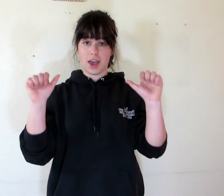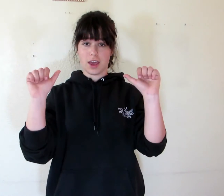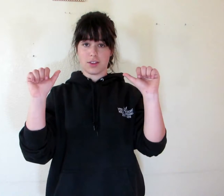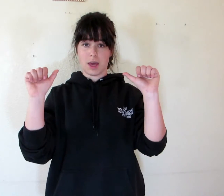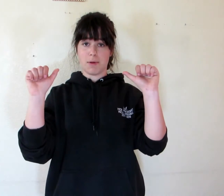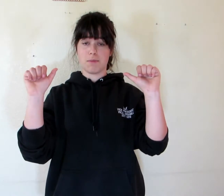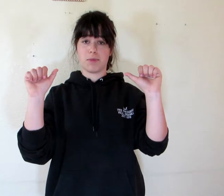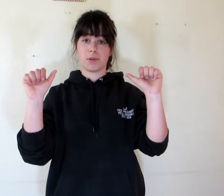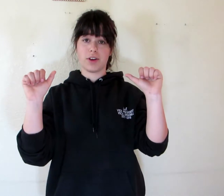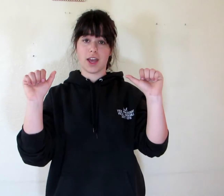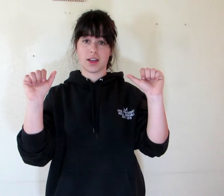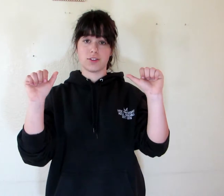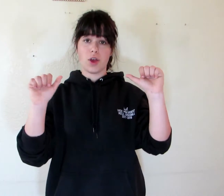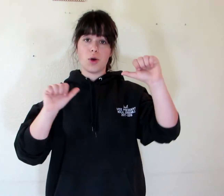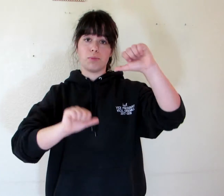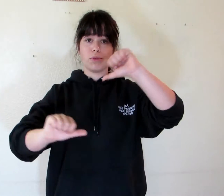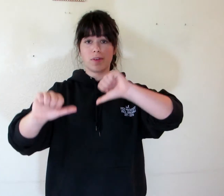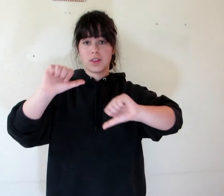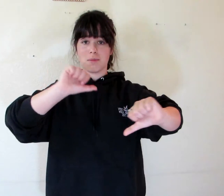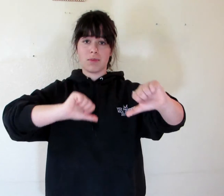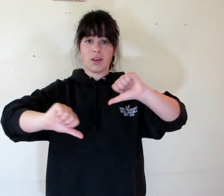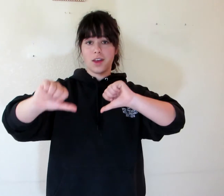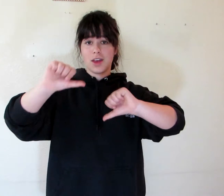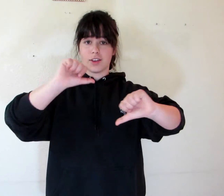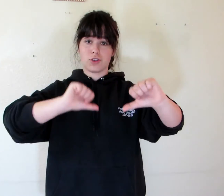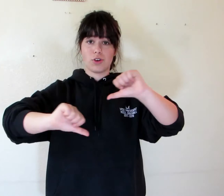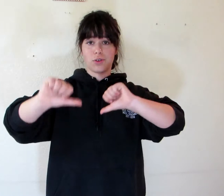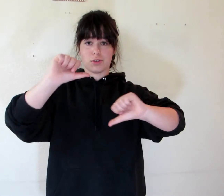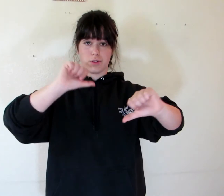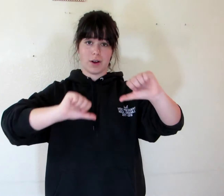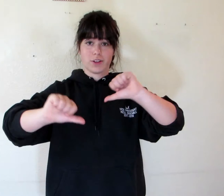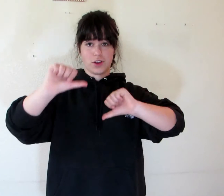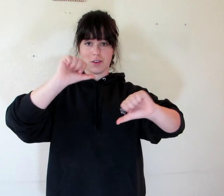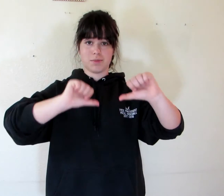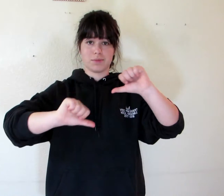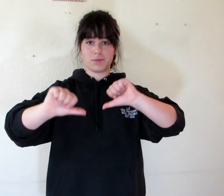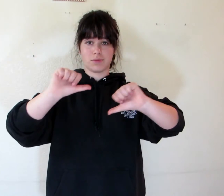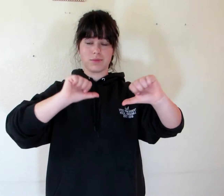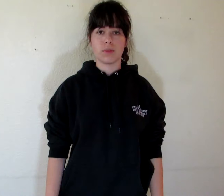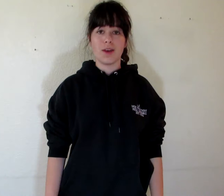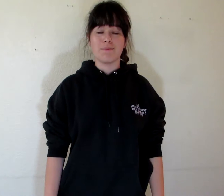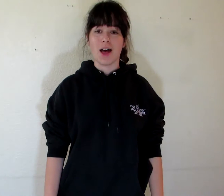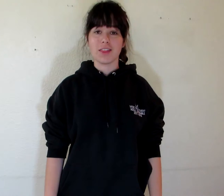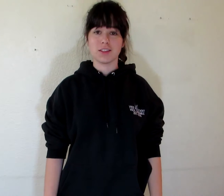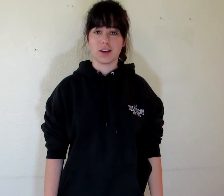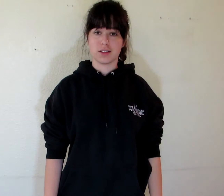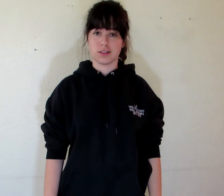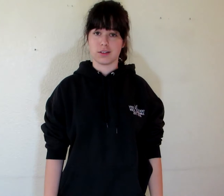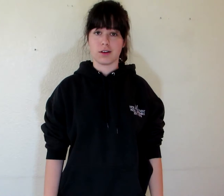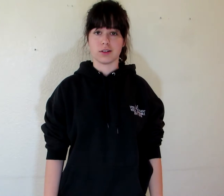hand shape in both your hands, moving them in circles around each other. Math and science are